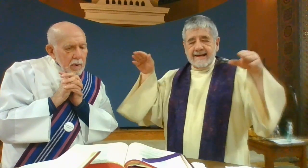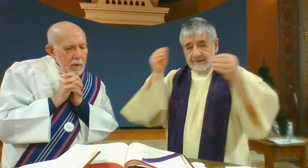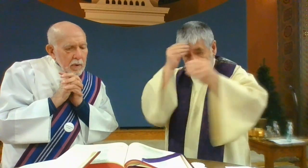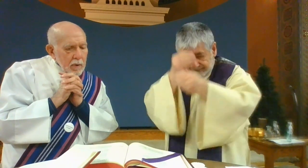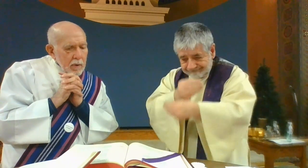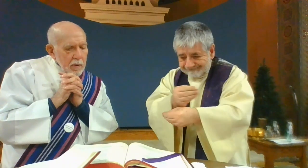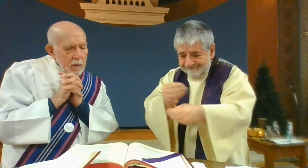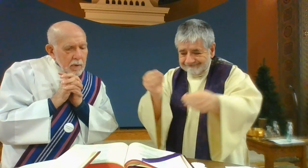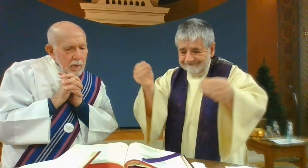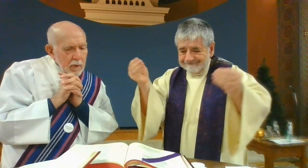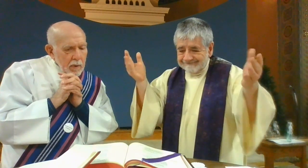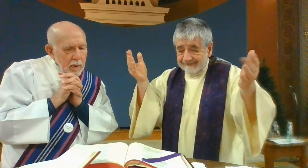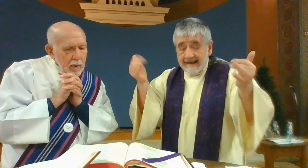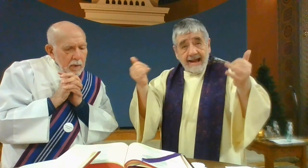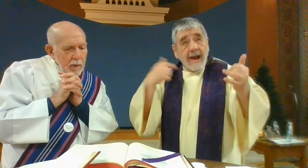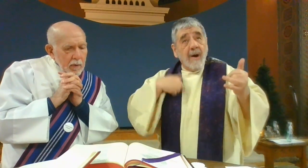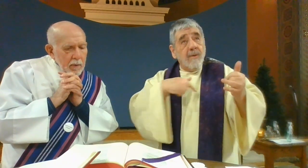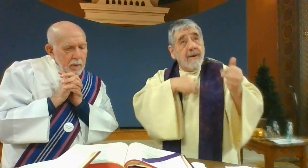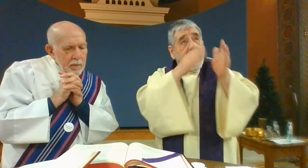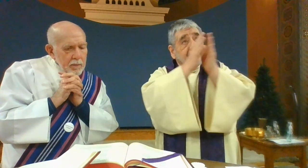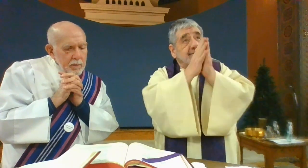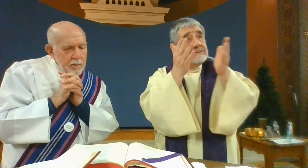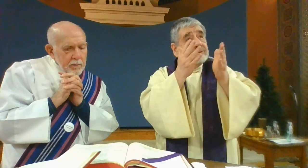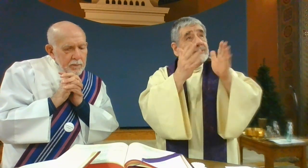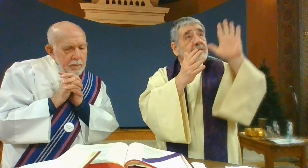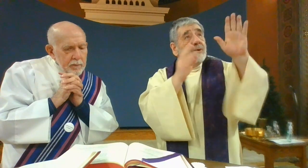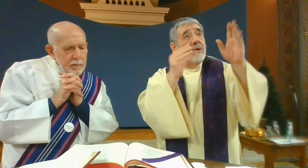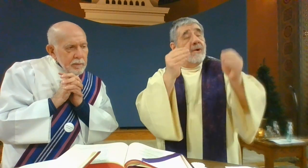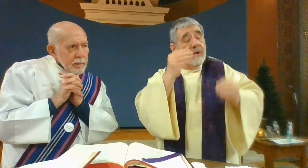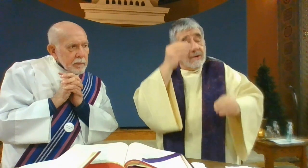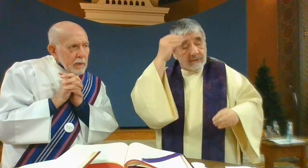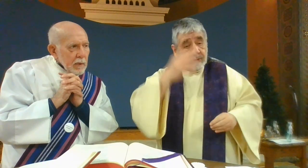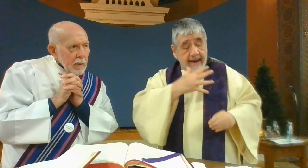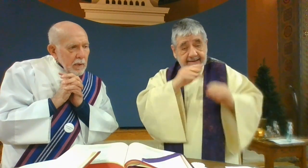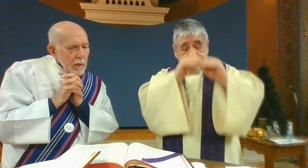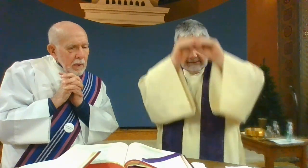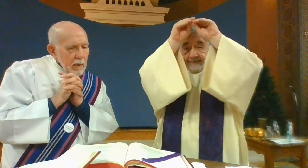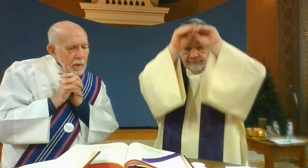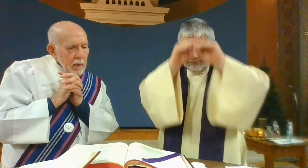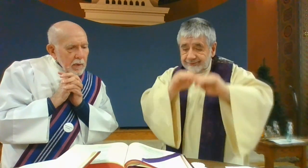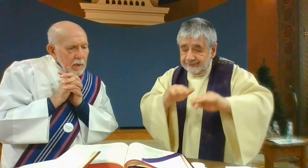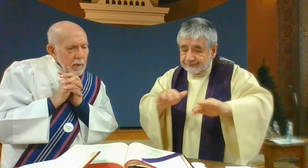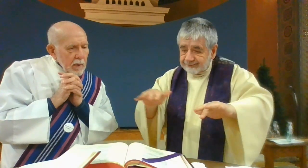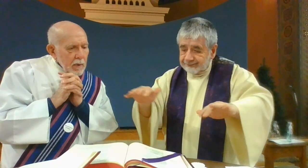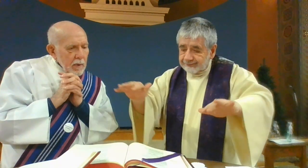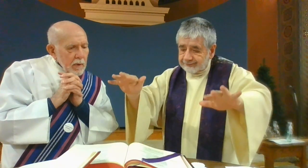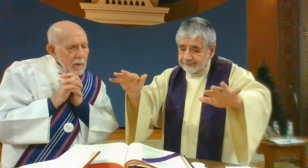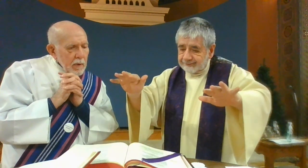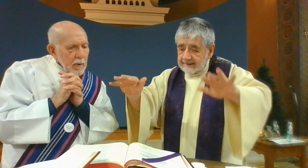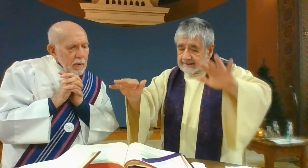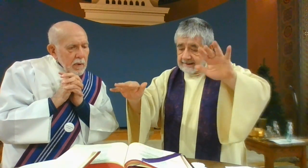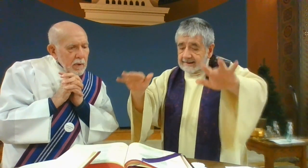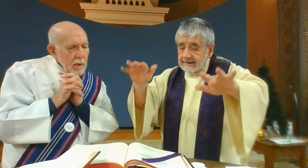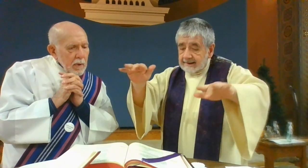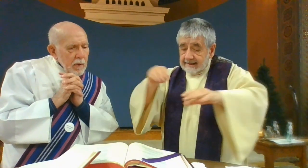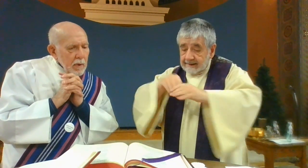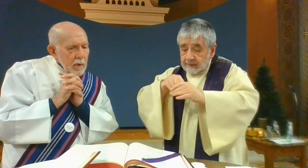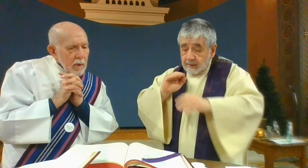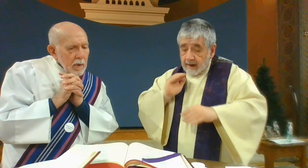your grace into our hearts, that we, to whom the incarnation of Christ,